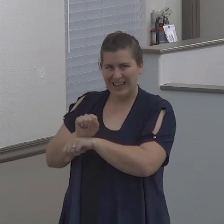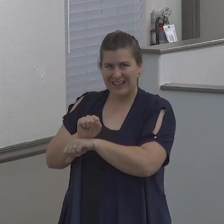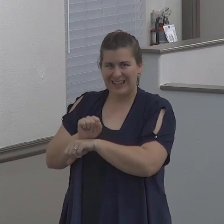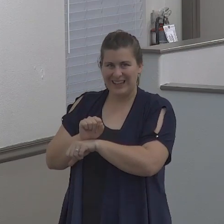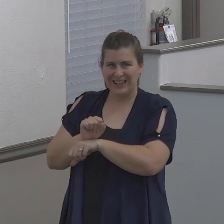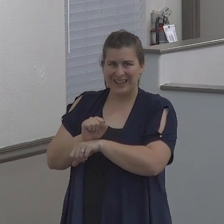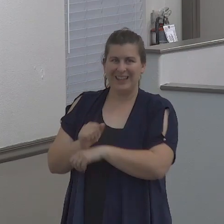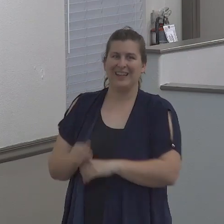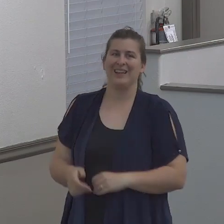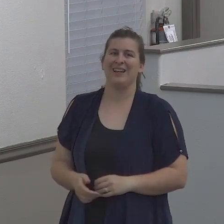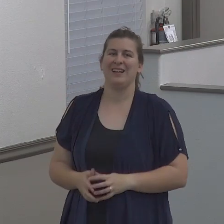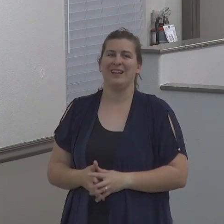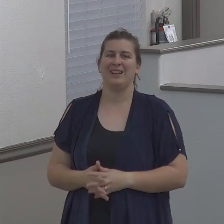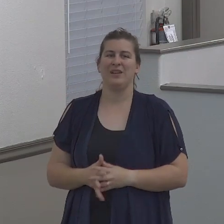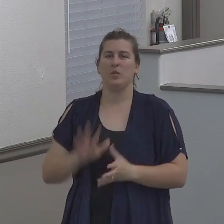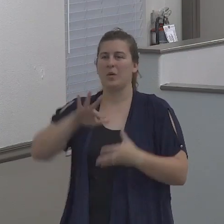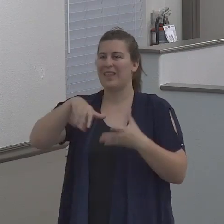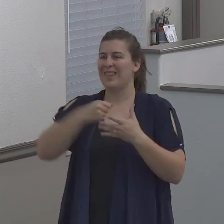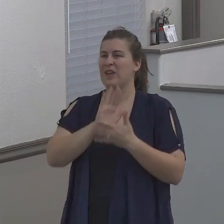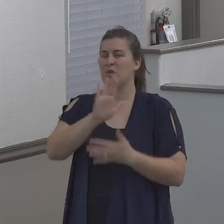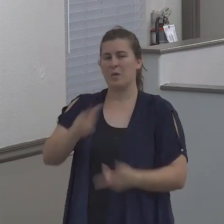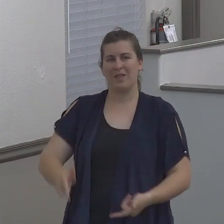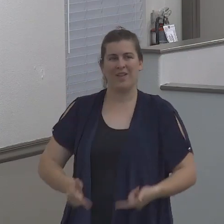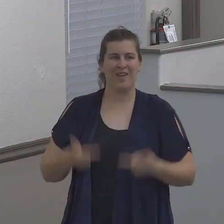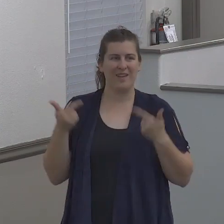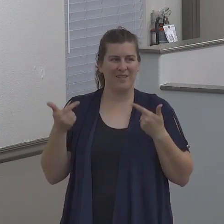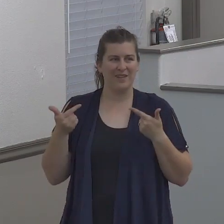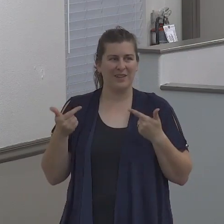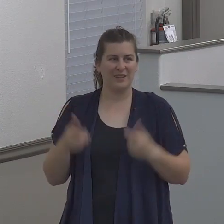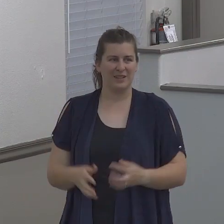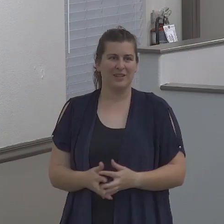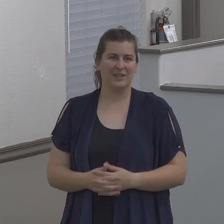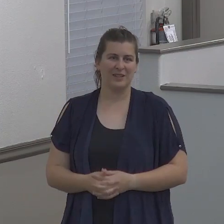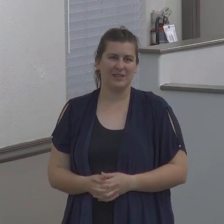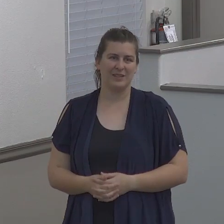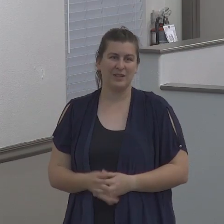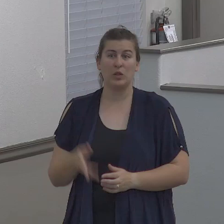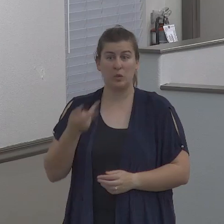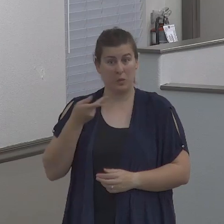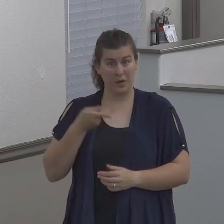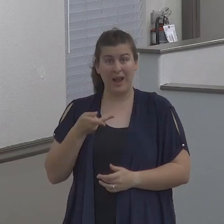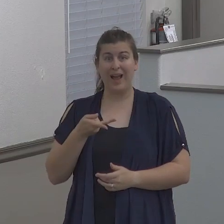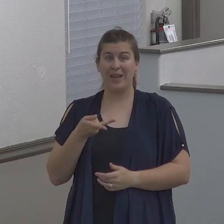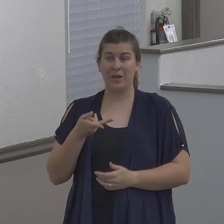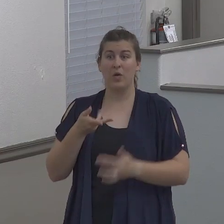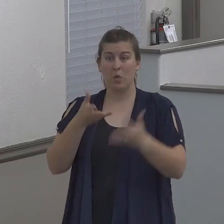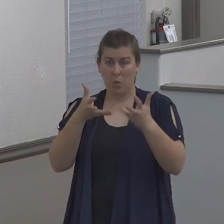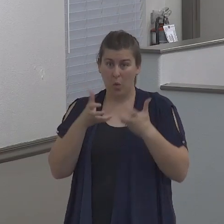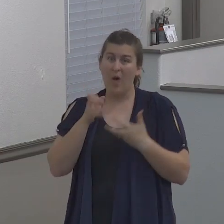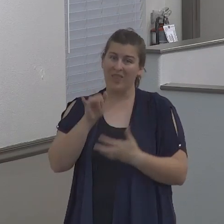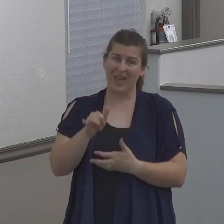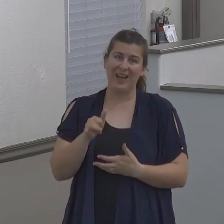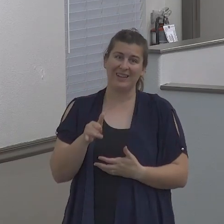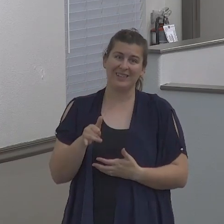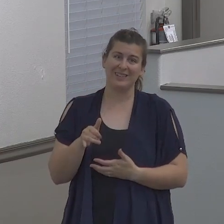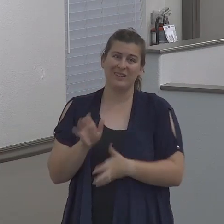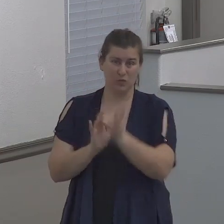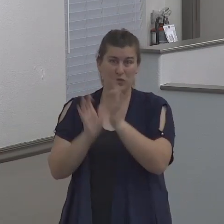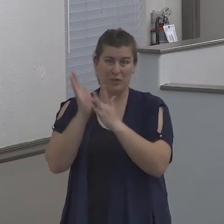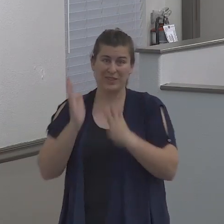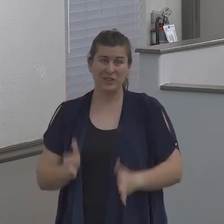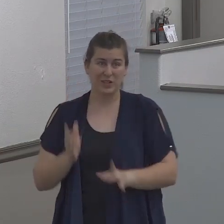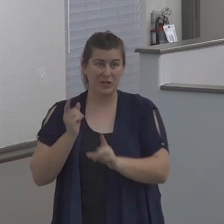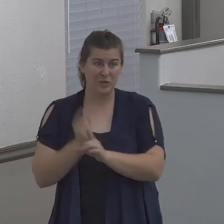see God at work. We'll see God at work in our lives. And that's what you and I want